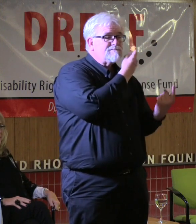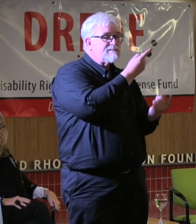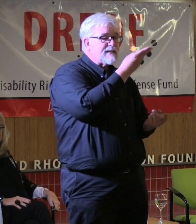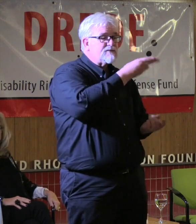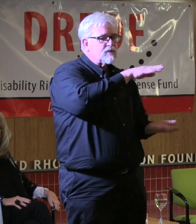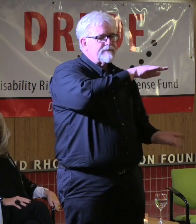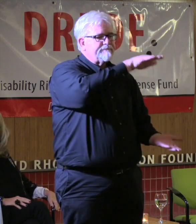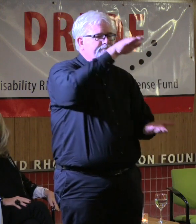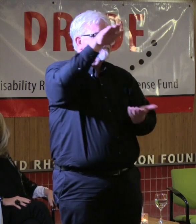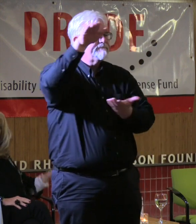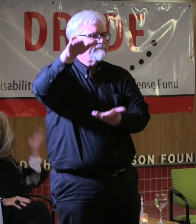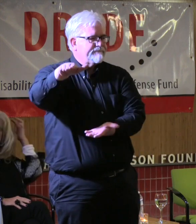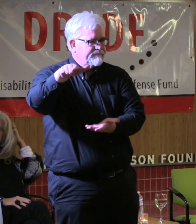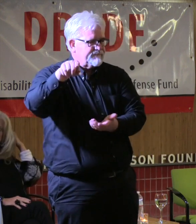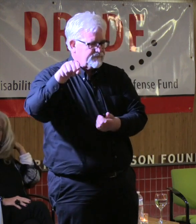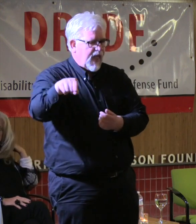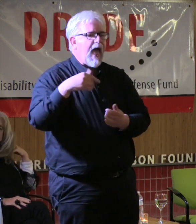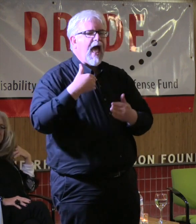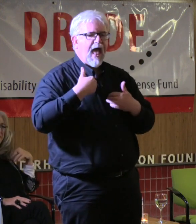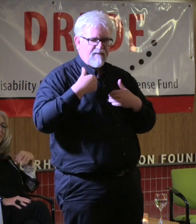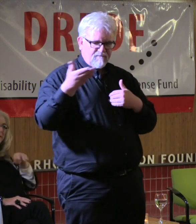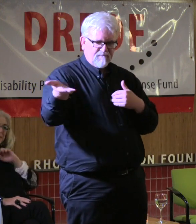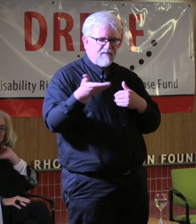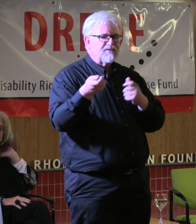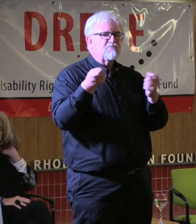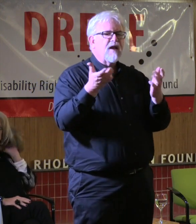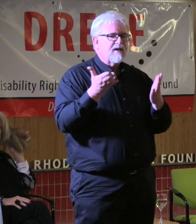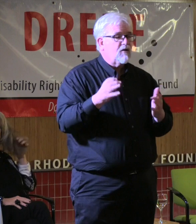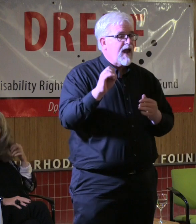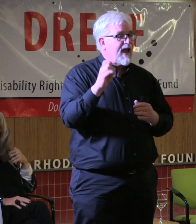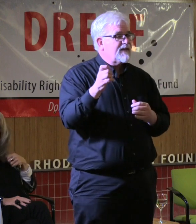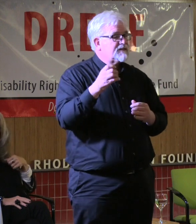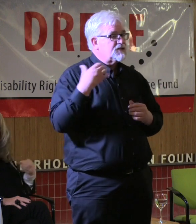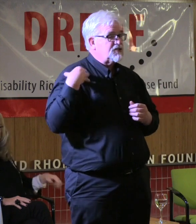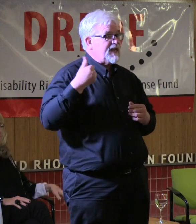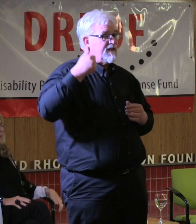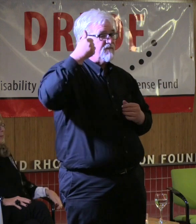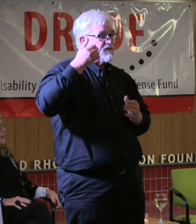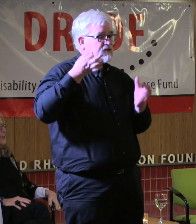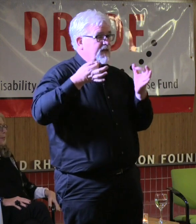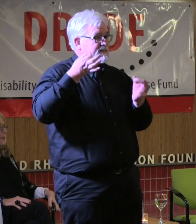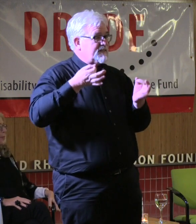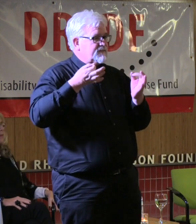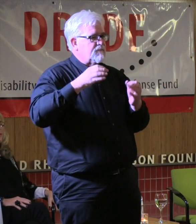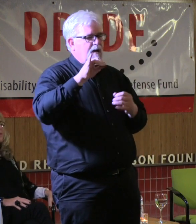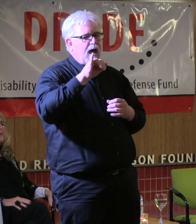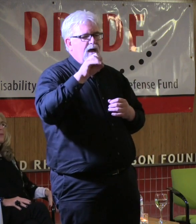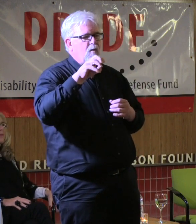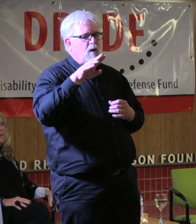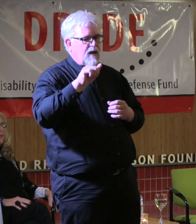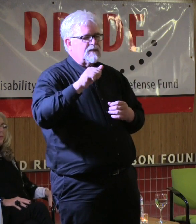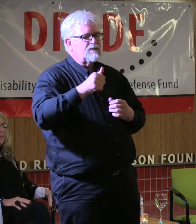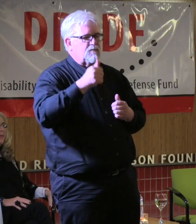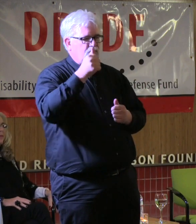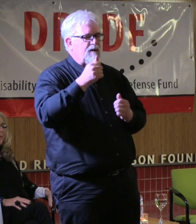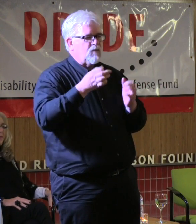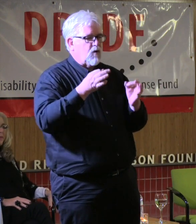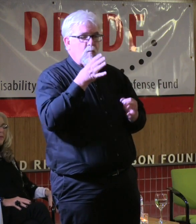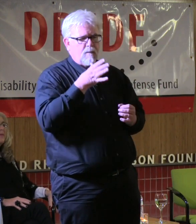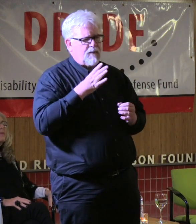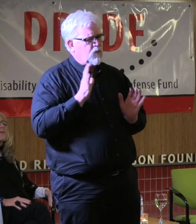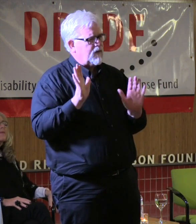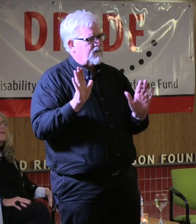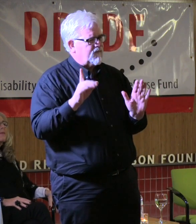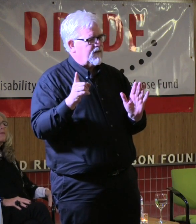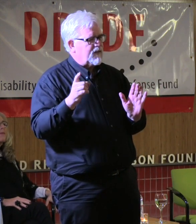a director, former Chief Justice of the Iowa Supreme Court. She's just wonderful. So